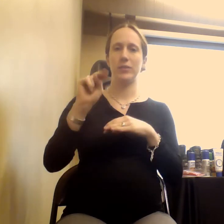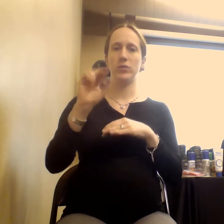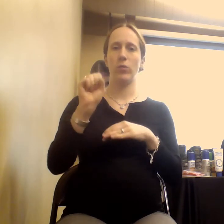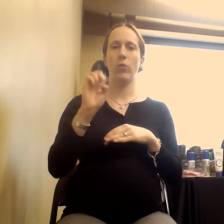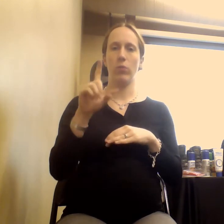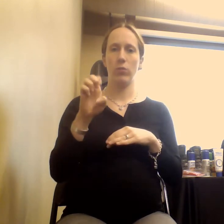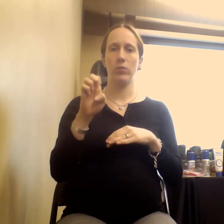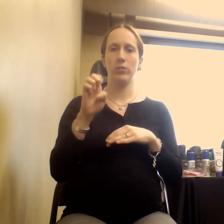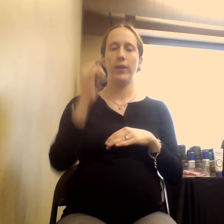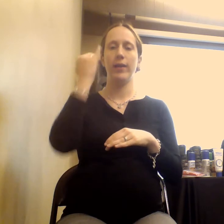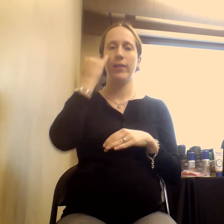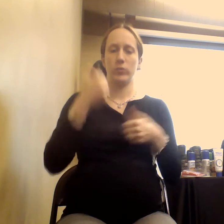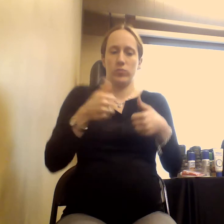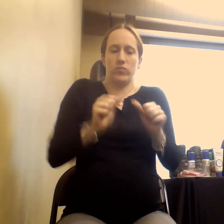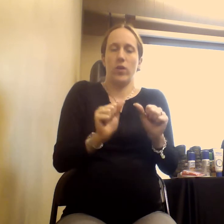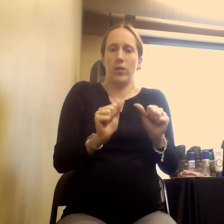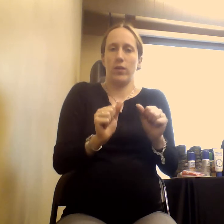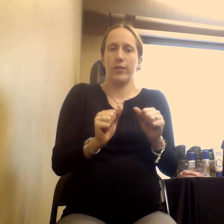Let's see.